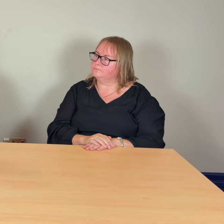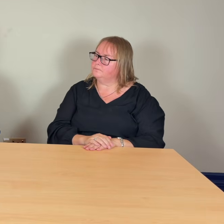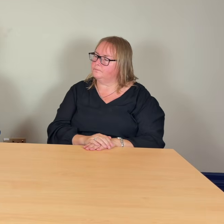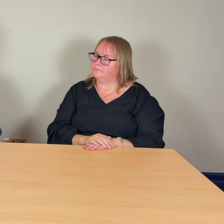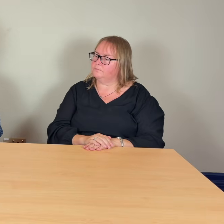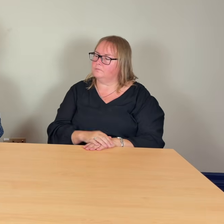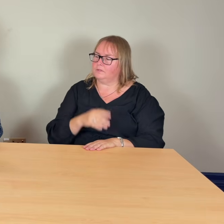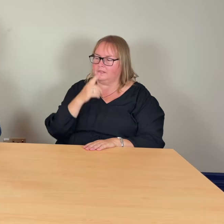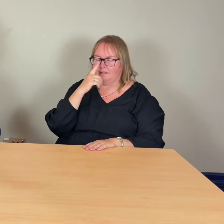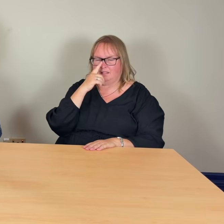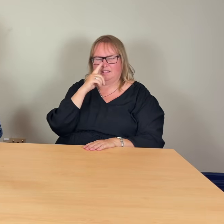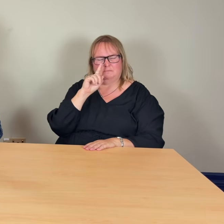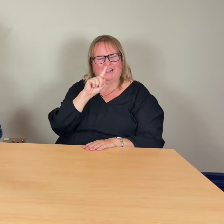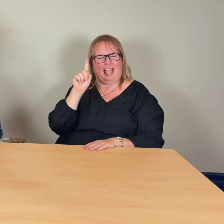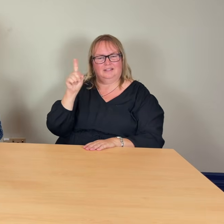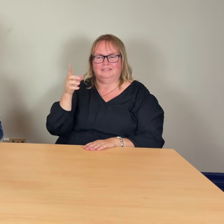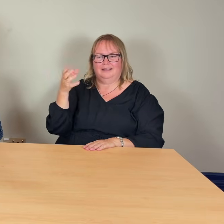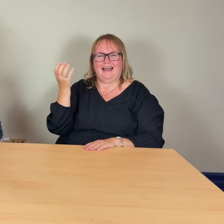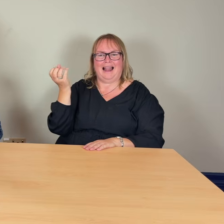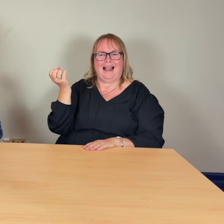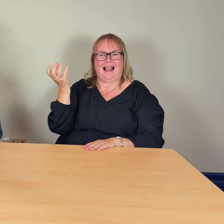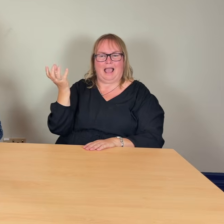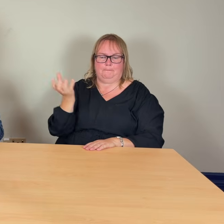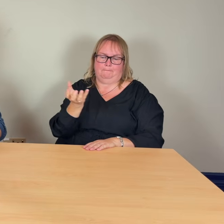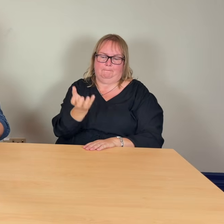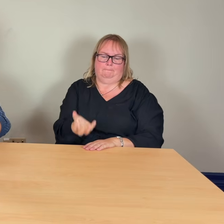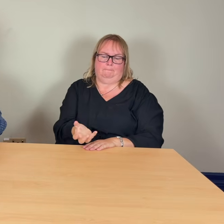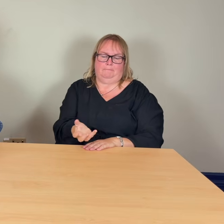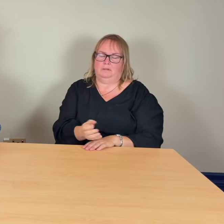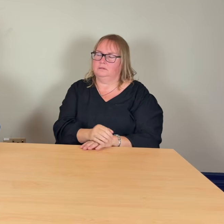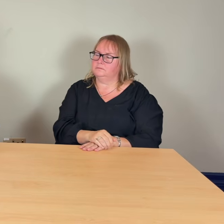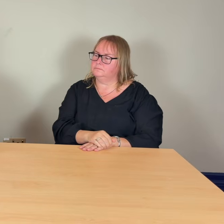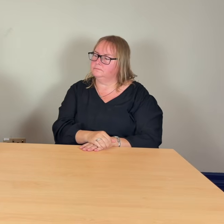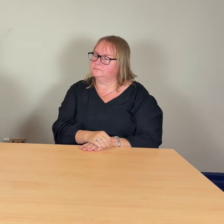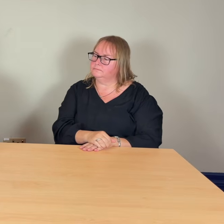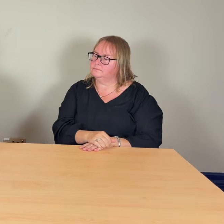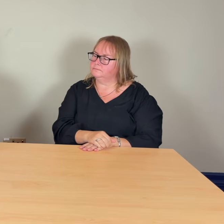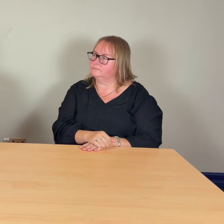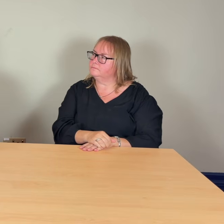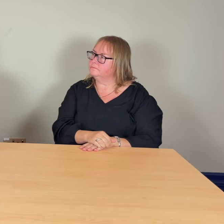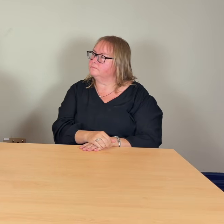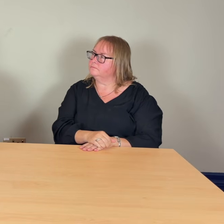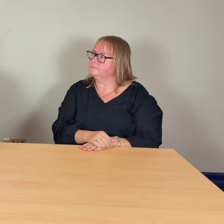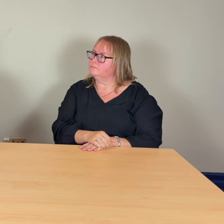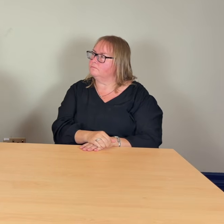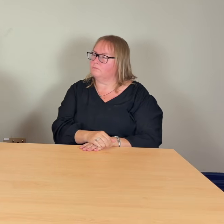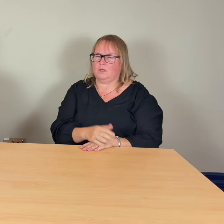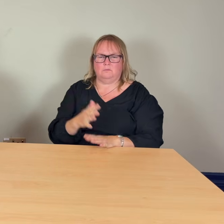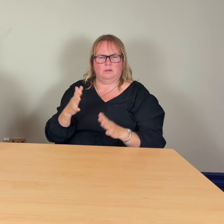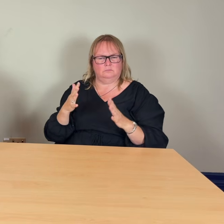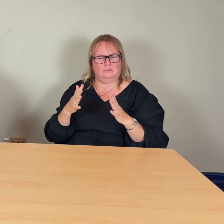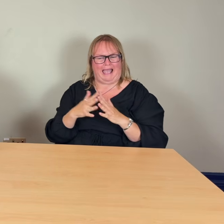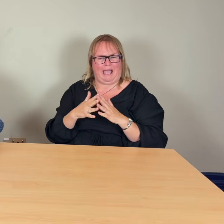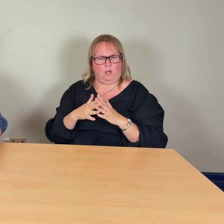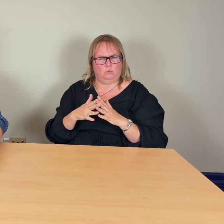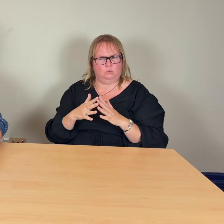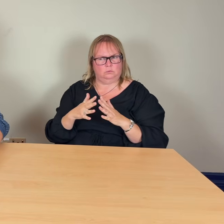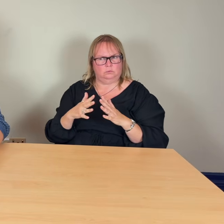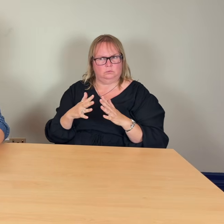which I can then later hold my lamp onto. But I need to be able to get my hand